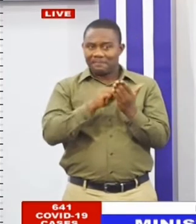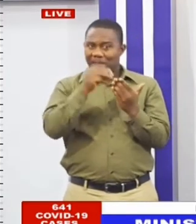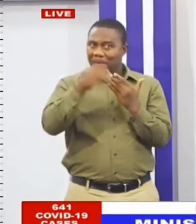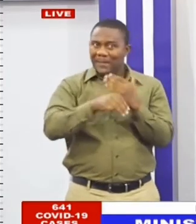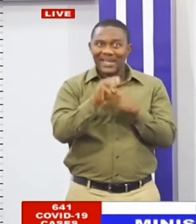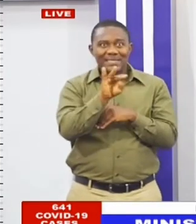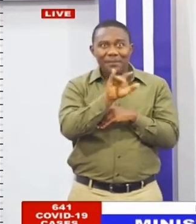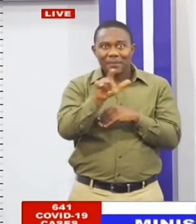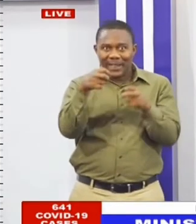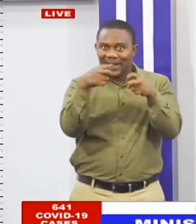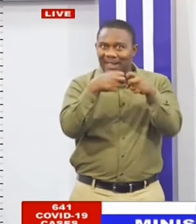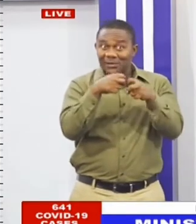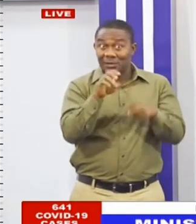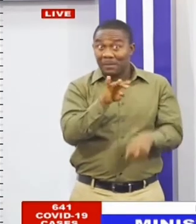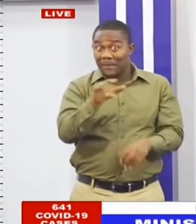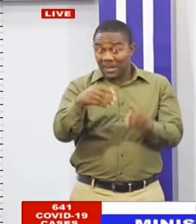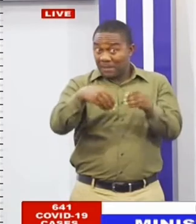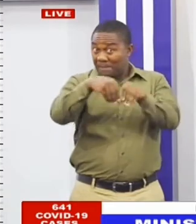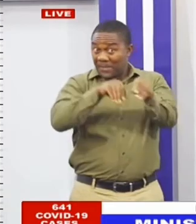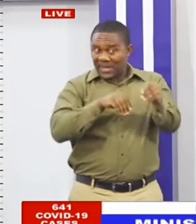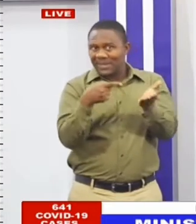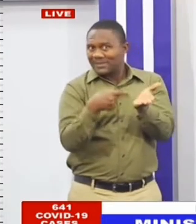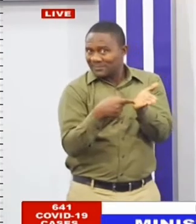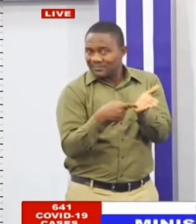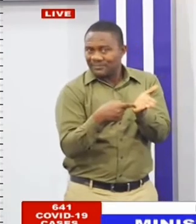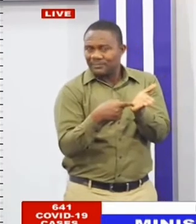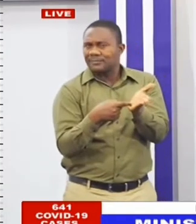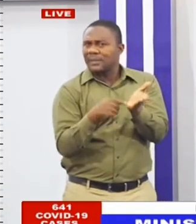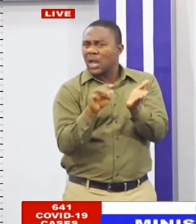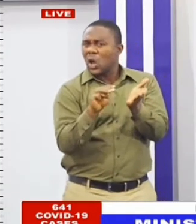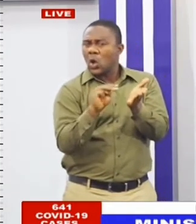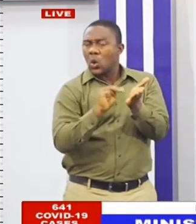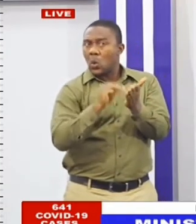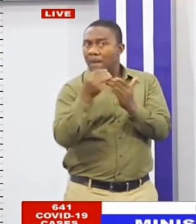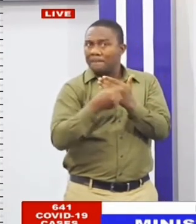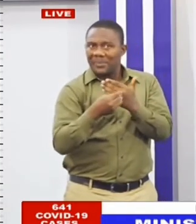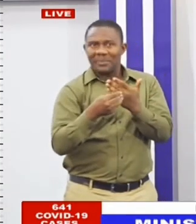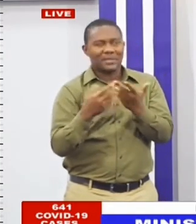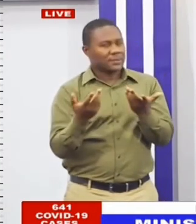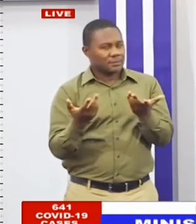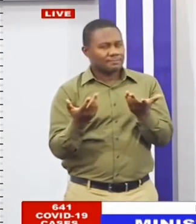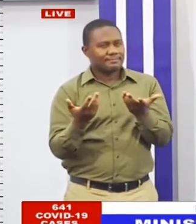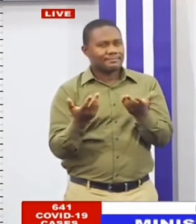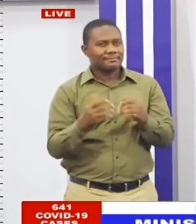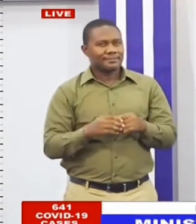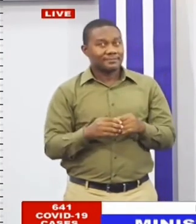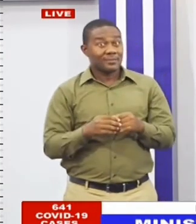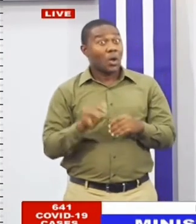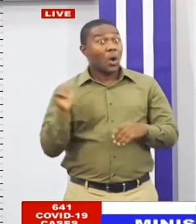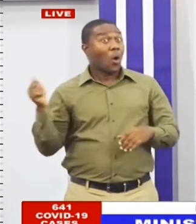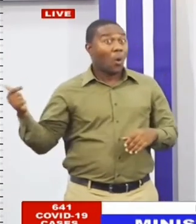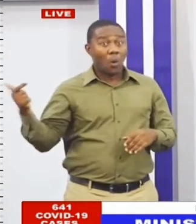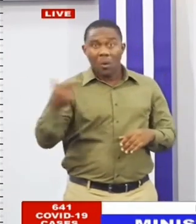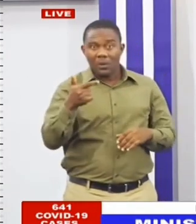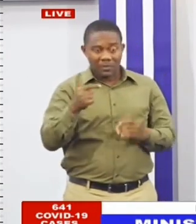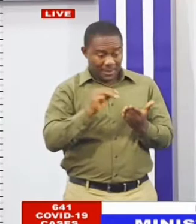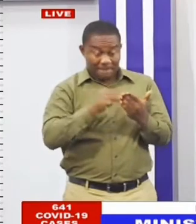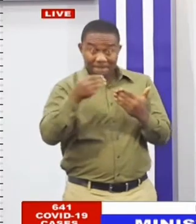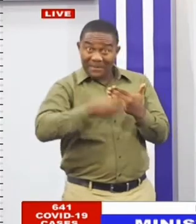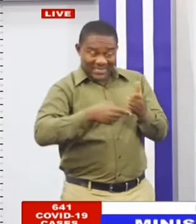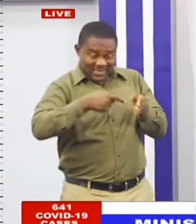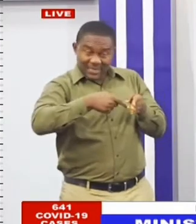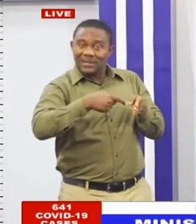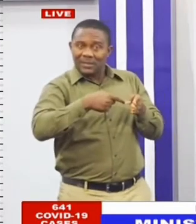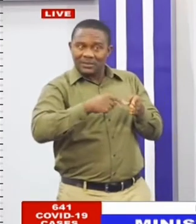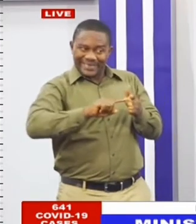bill. So it is March. So all the Lifeline customers, we're going to use that March